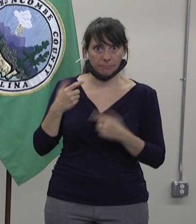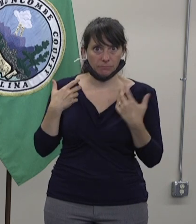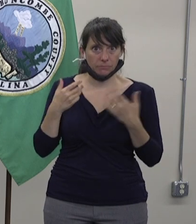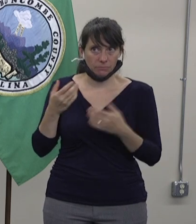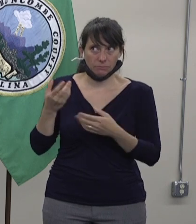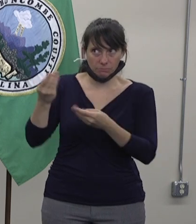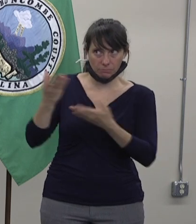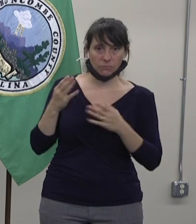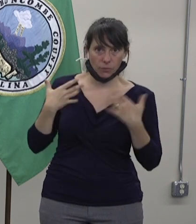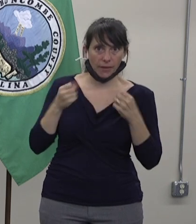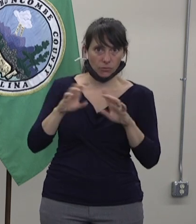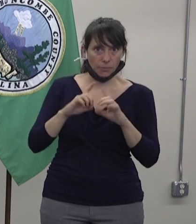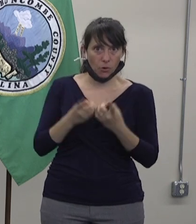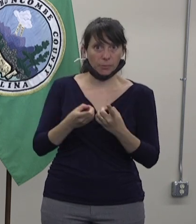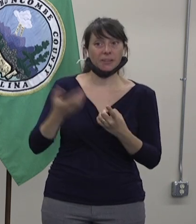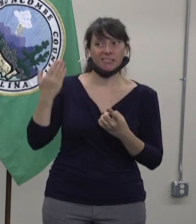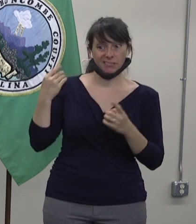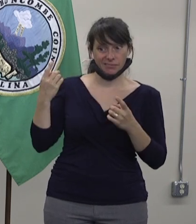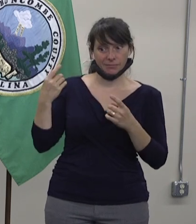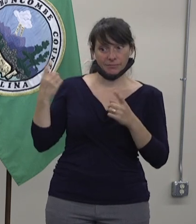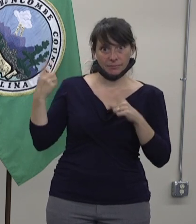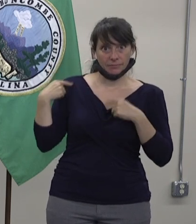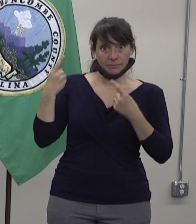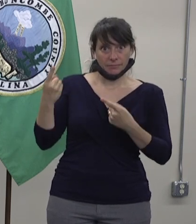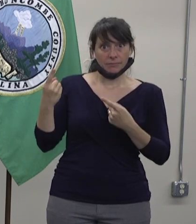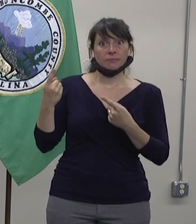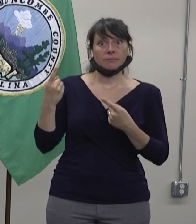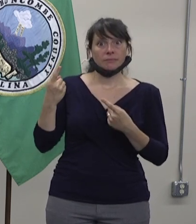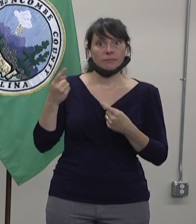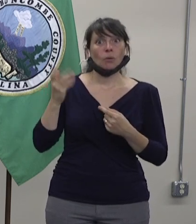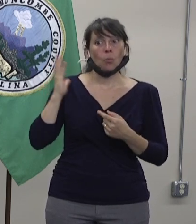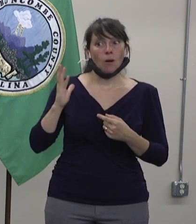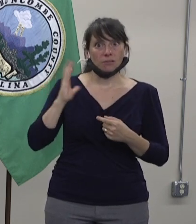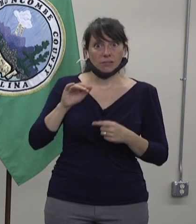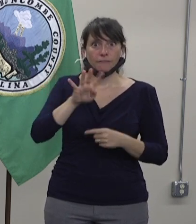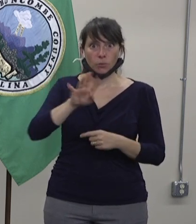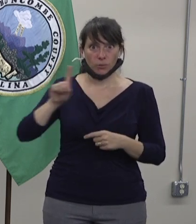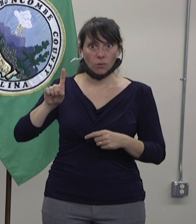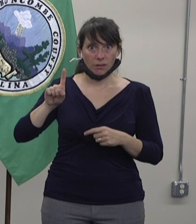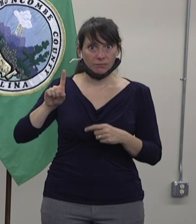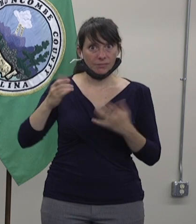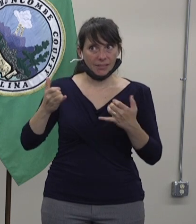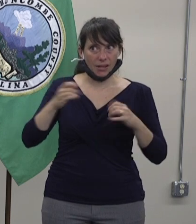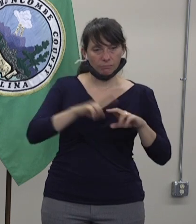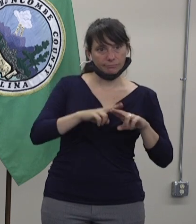slightly from an average of 41 new cases reported to us each day during the prior week.